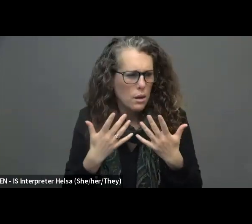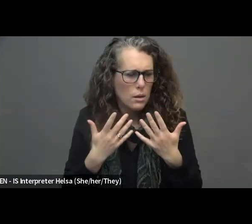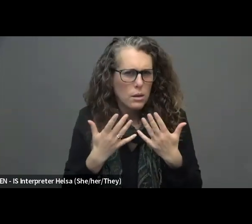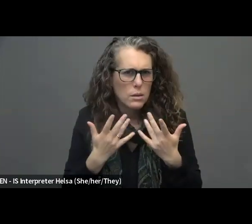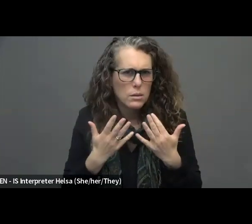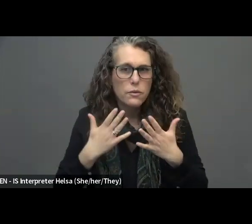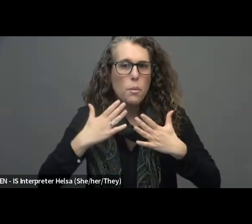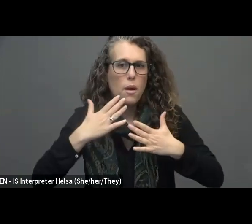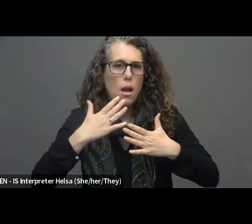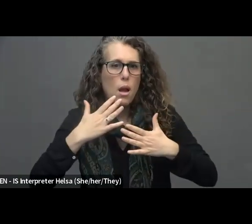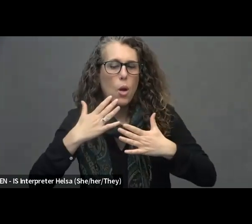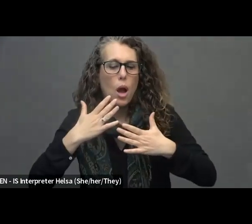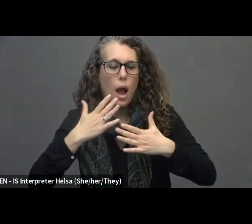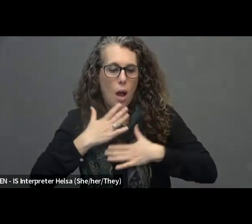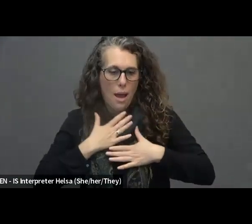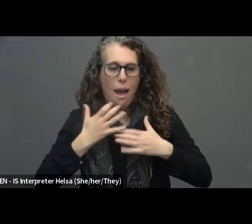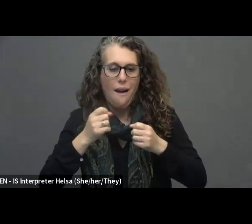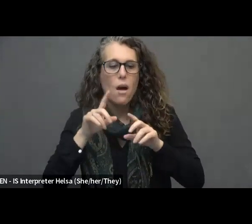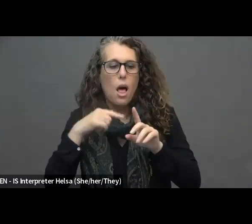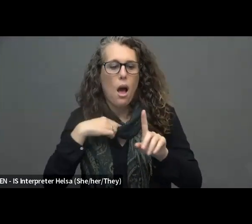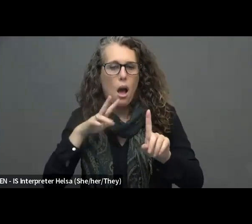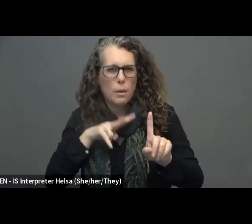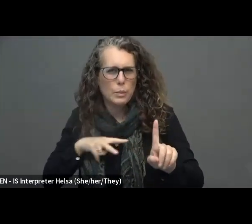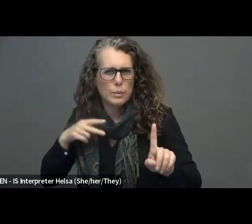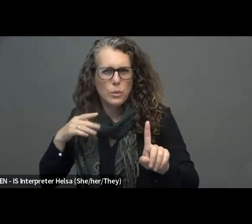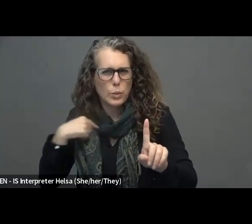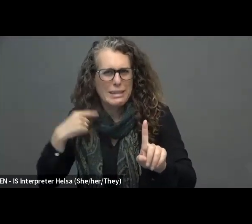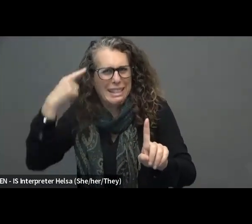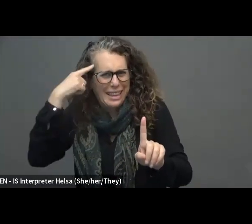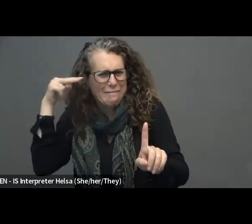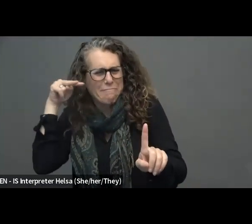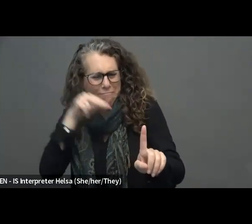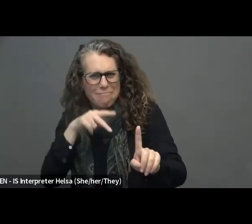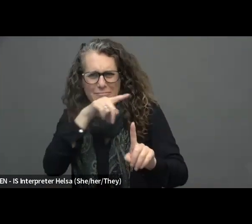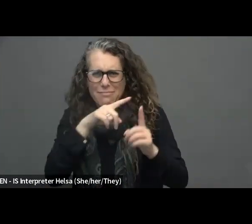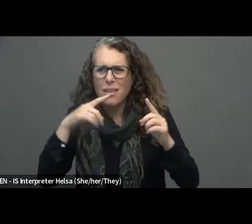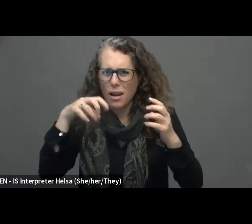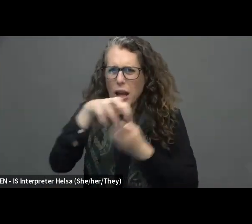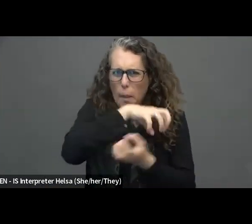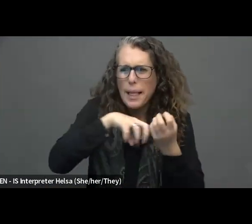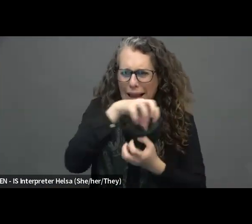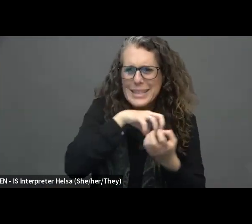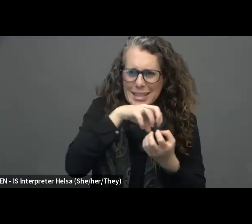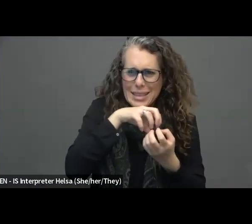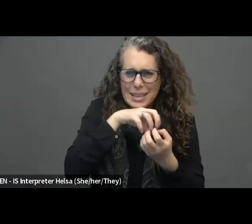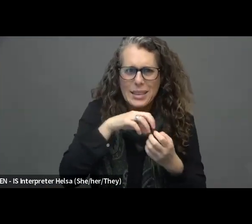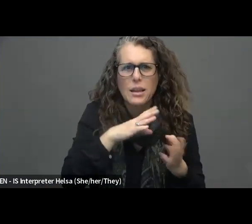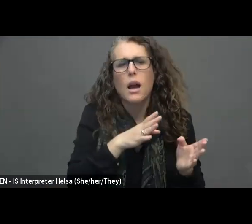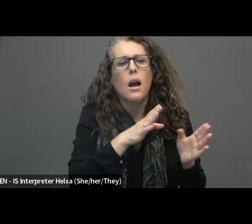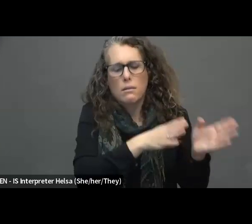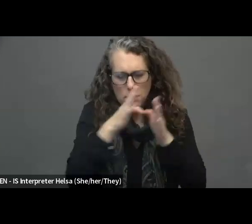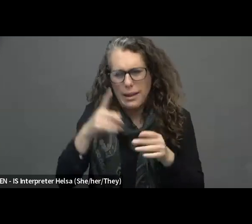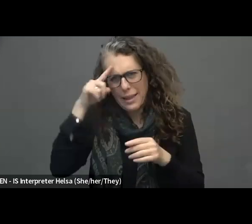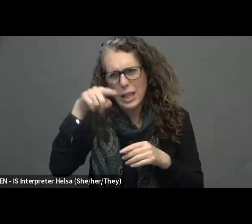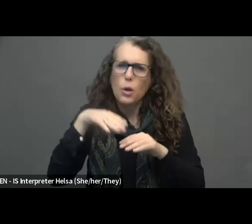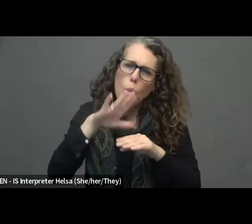from our side, perceived complexity sentences at the very beginning. So they seem to be more easier.